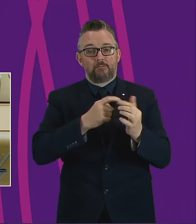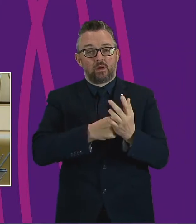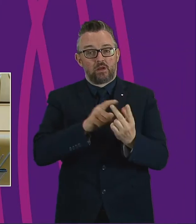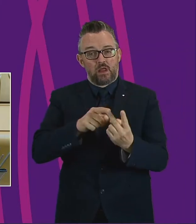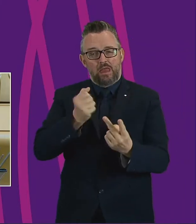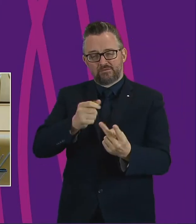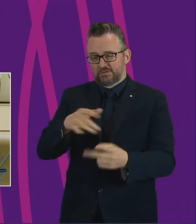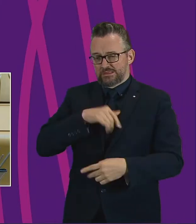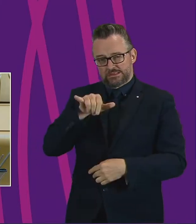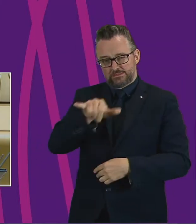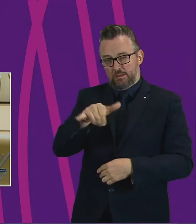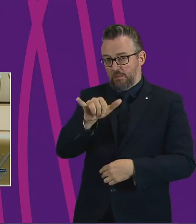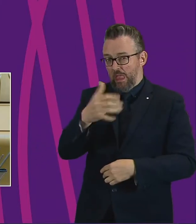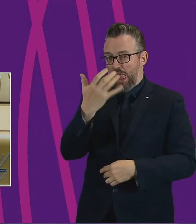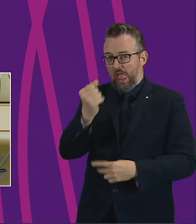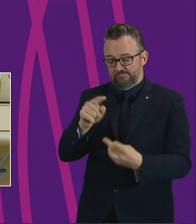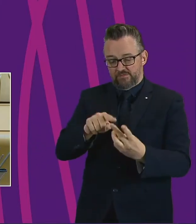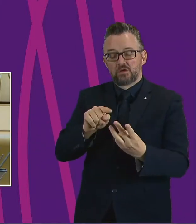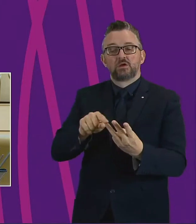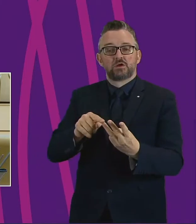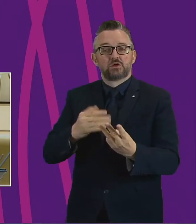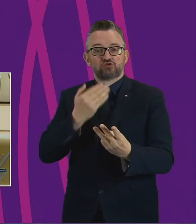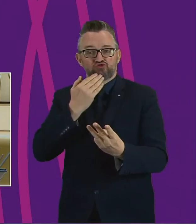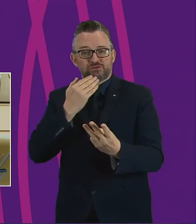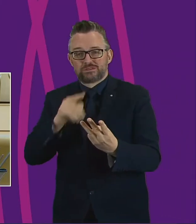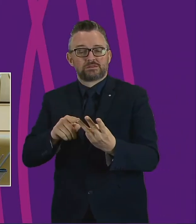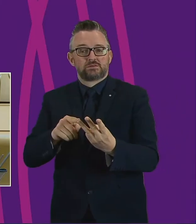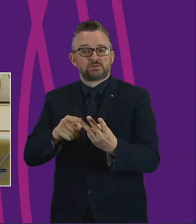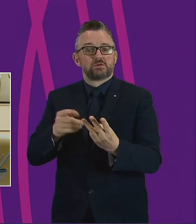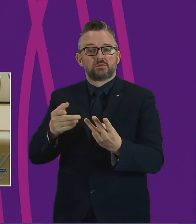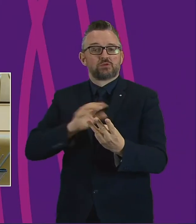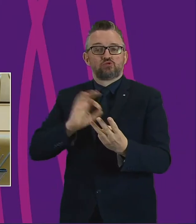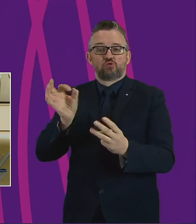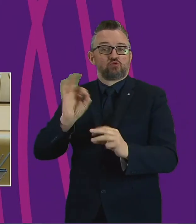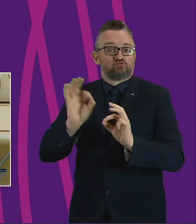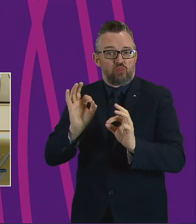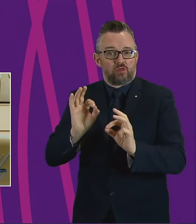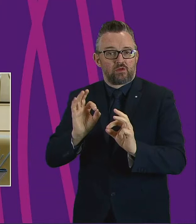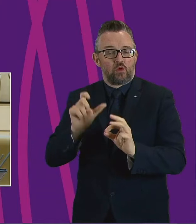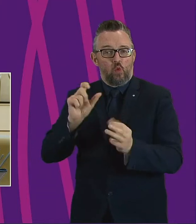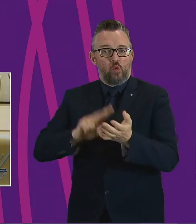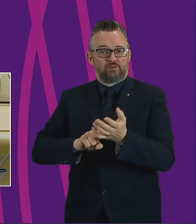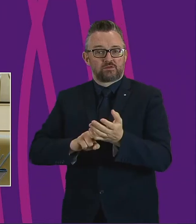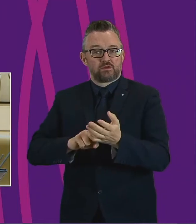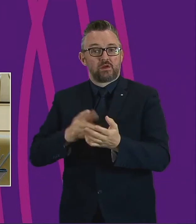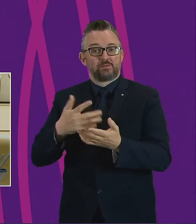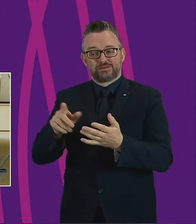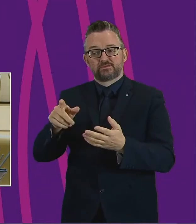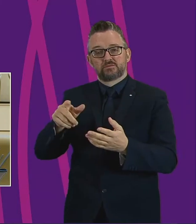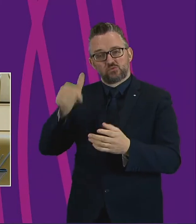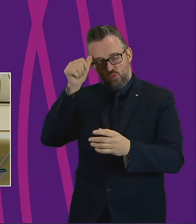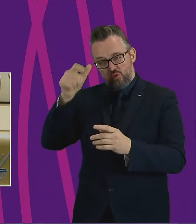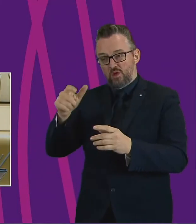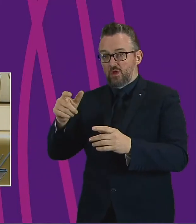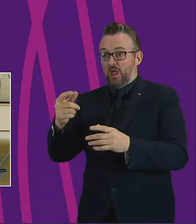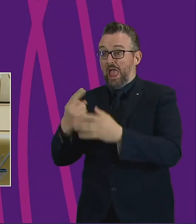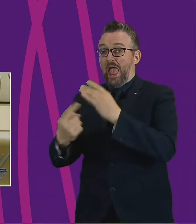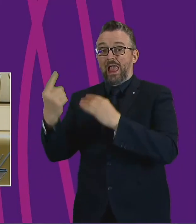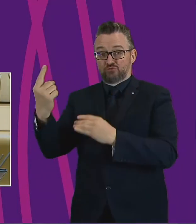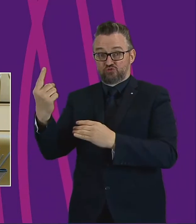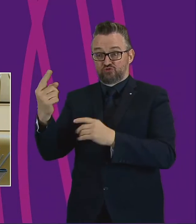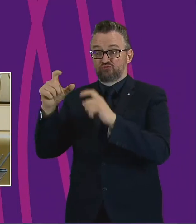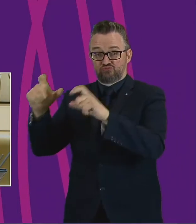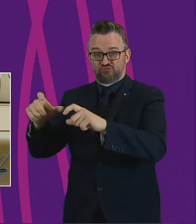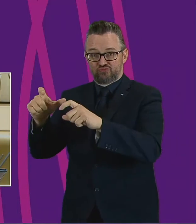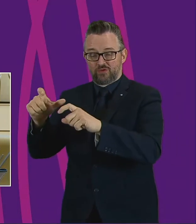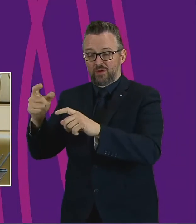having COVID-19. And green, for non-COVID-19 patients or patients who have been stepped down from isolation